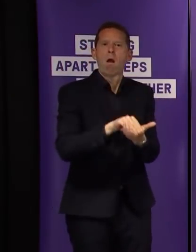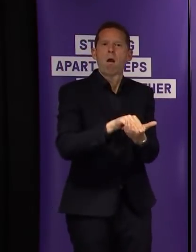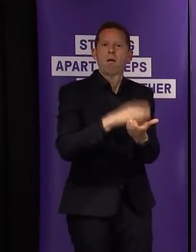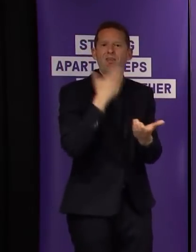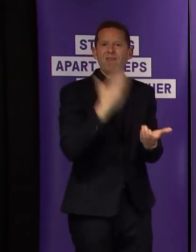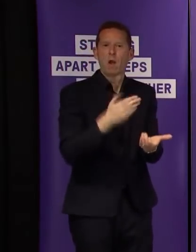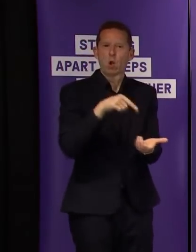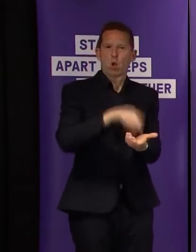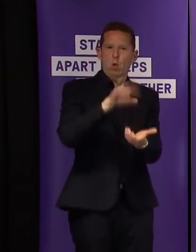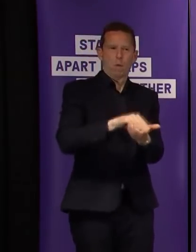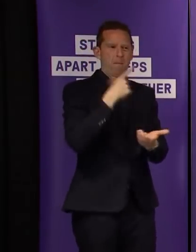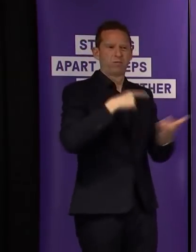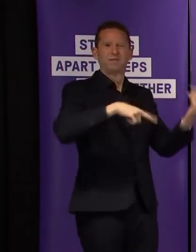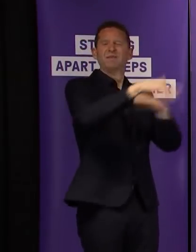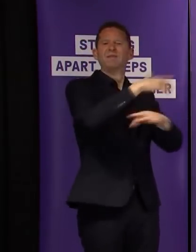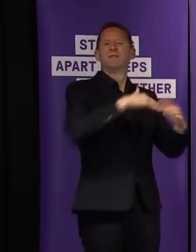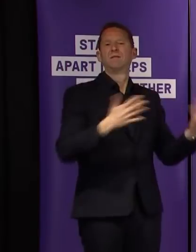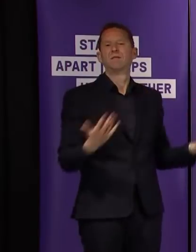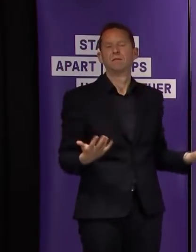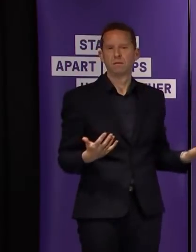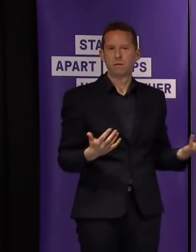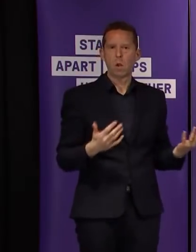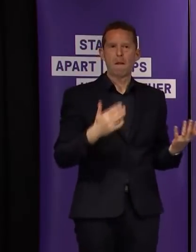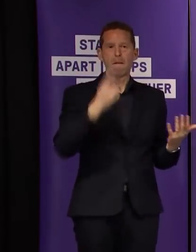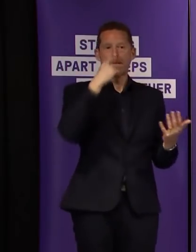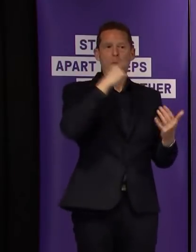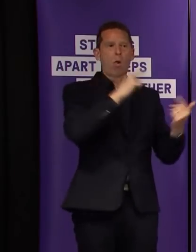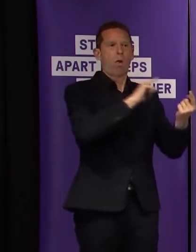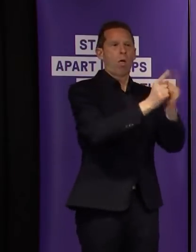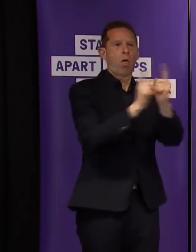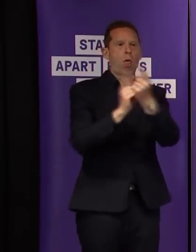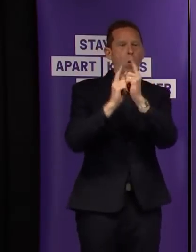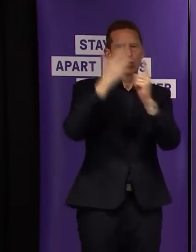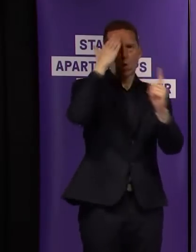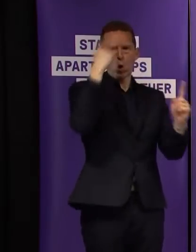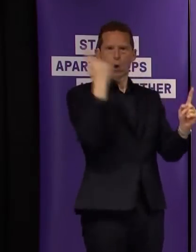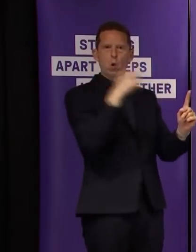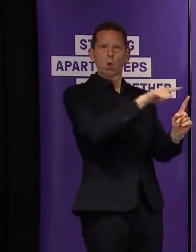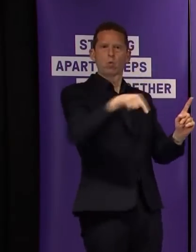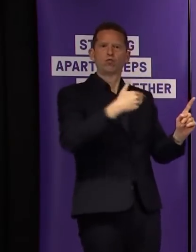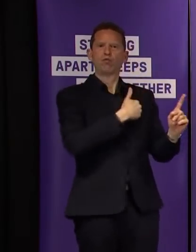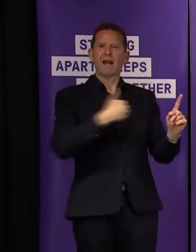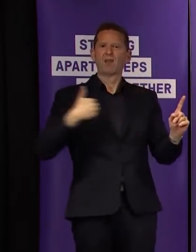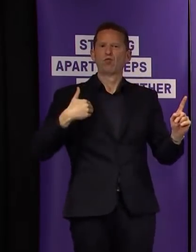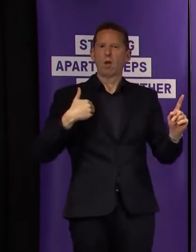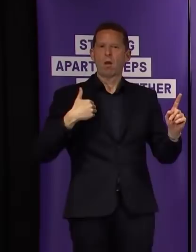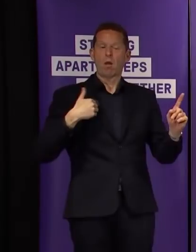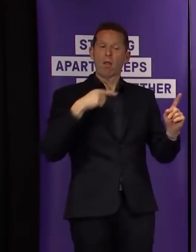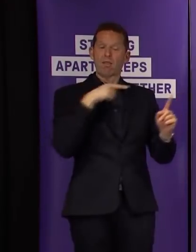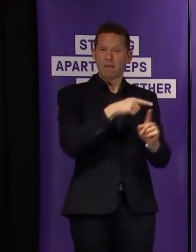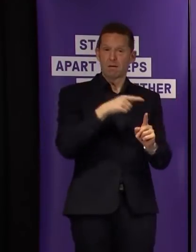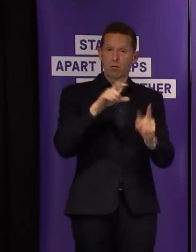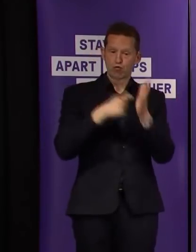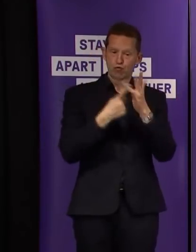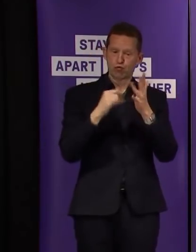picture when people are starting to spend time with people they don't know, when people are in larger groups. The Crossroads Hotel example in